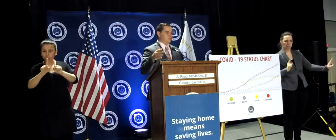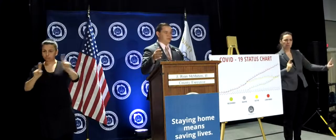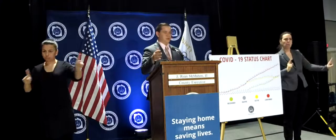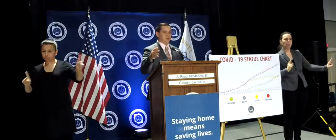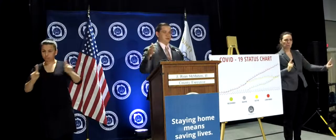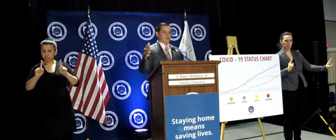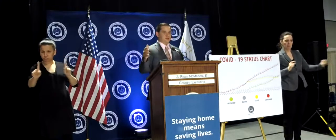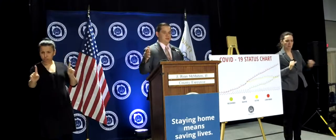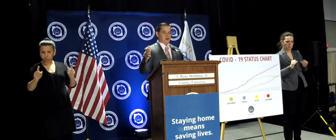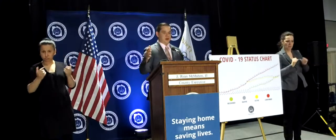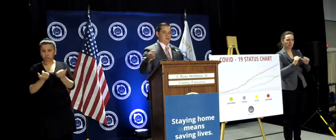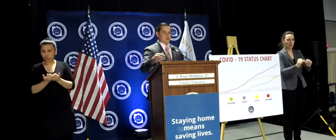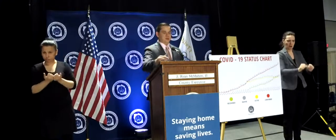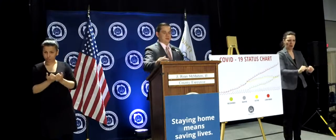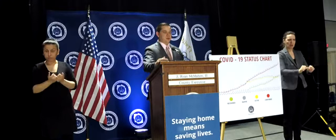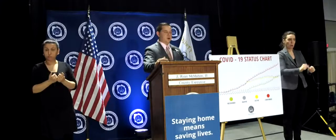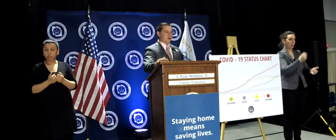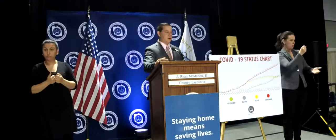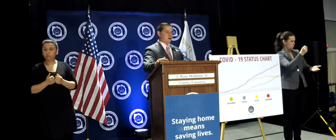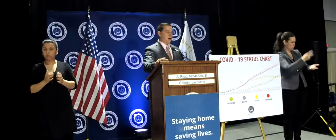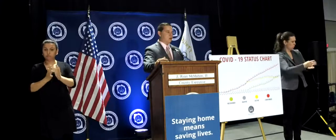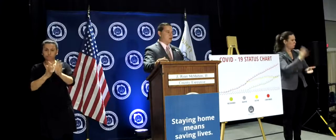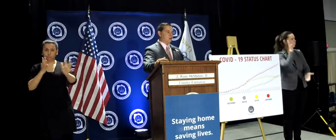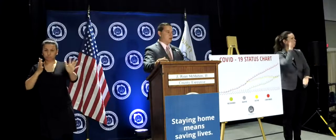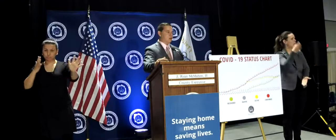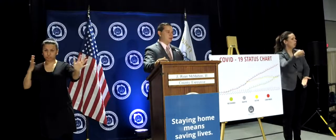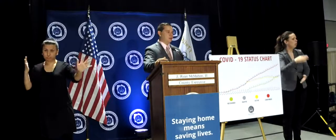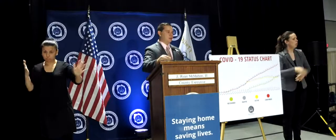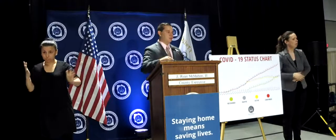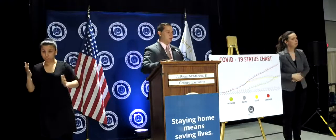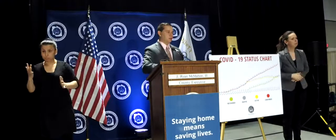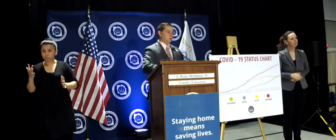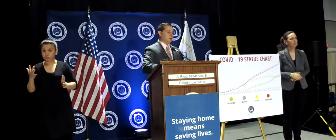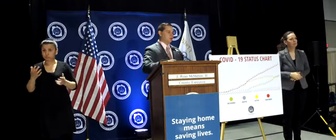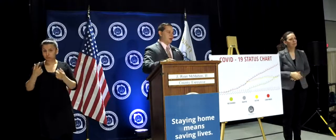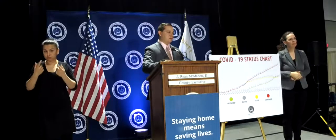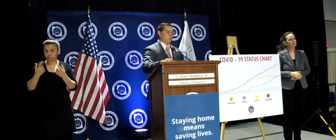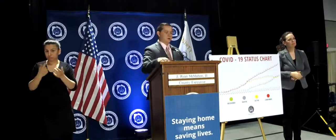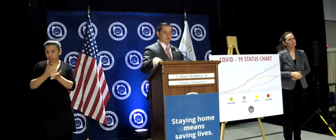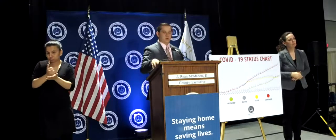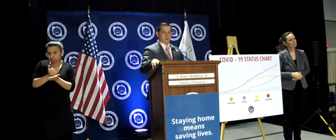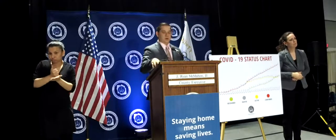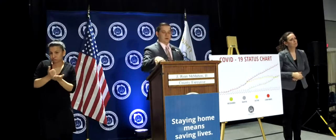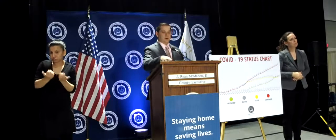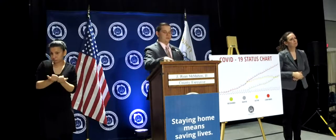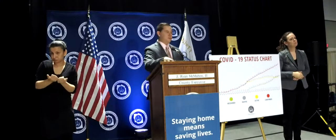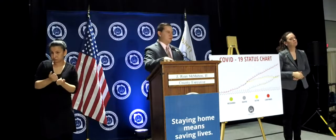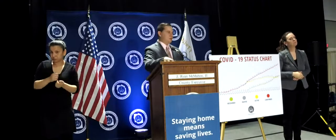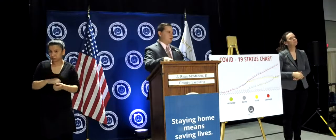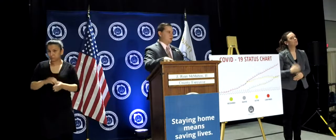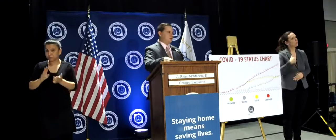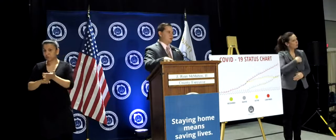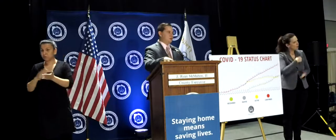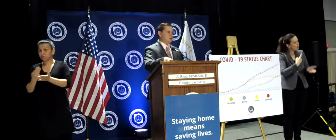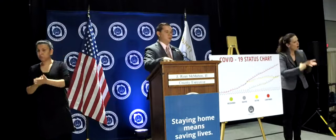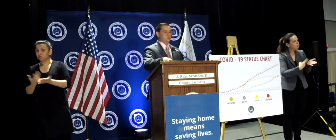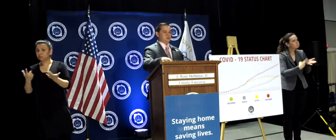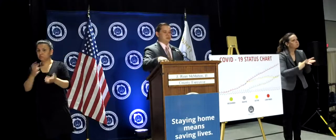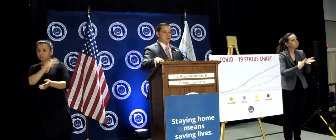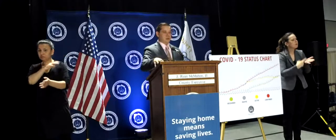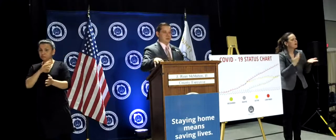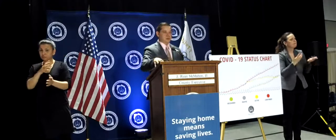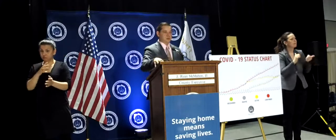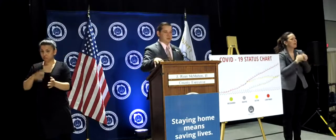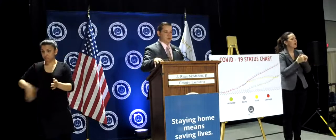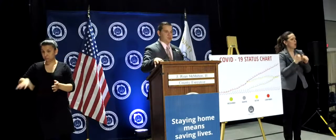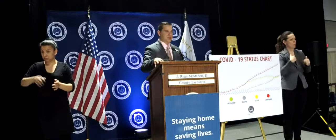with. This is their training, this is their craft. How do we get these furloughed workers back to work? We get enough PPE in so we can